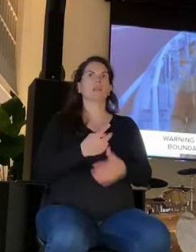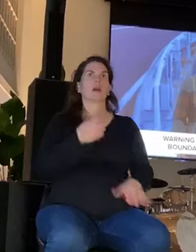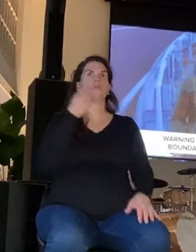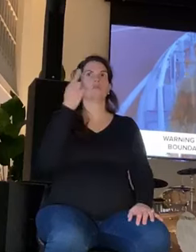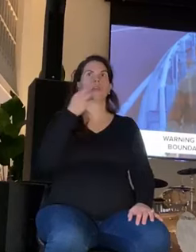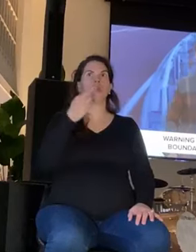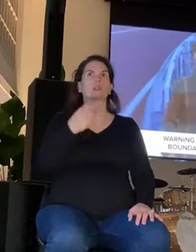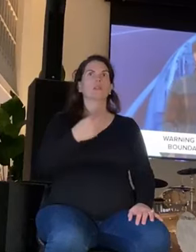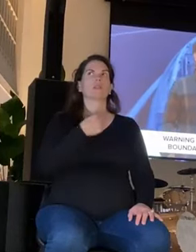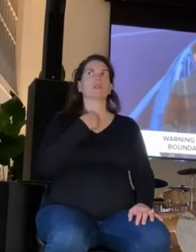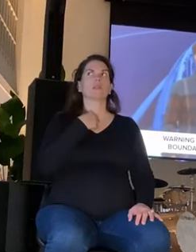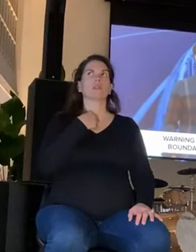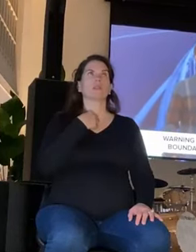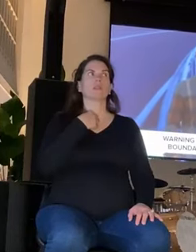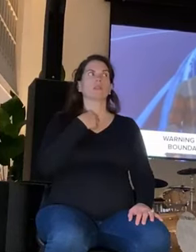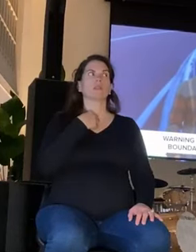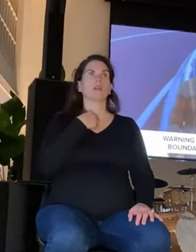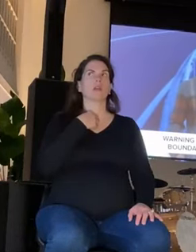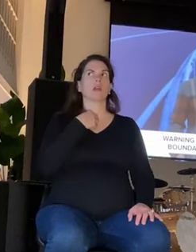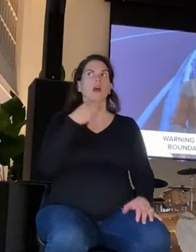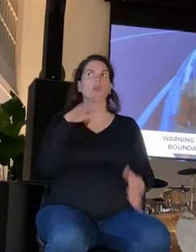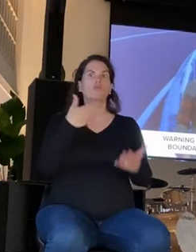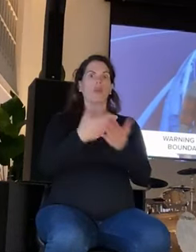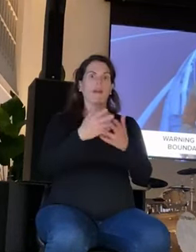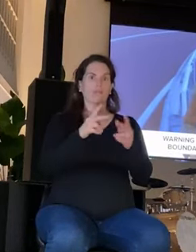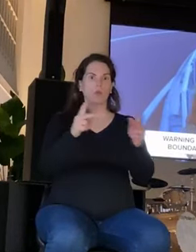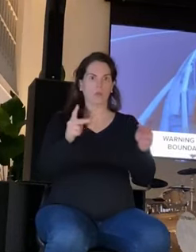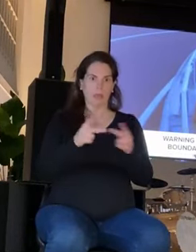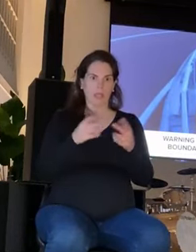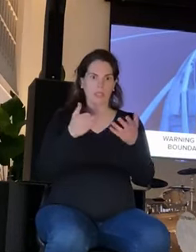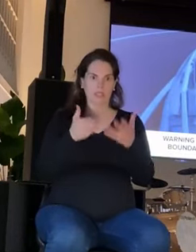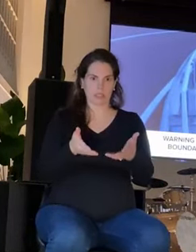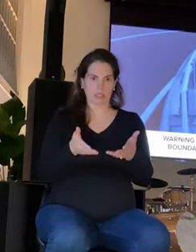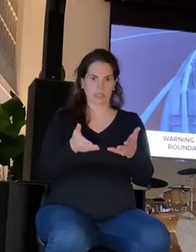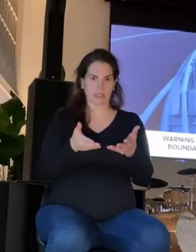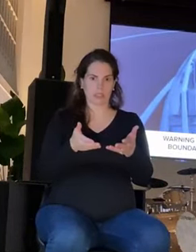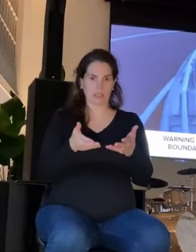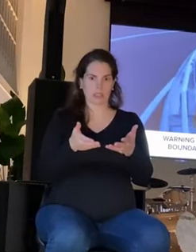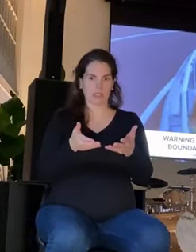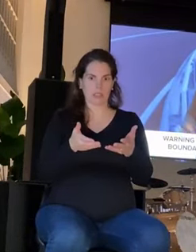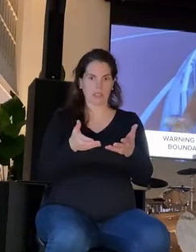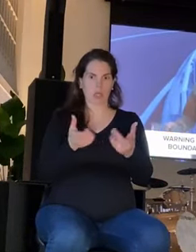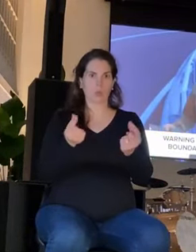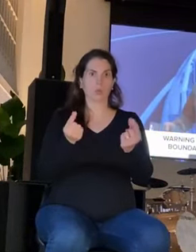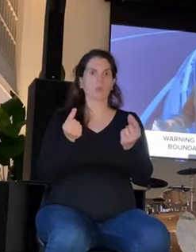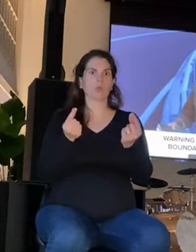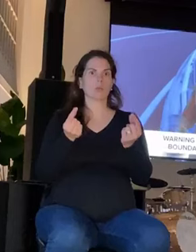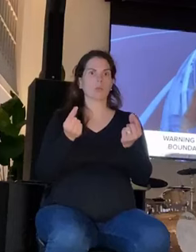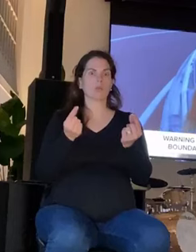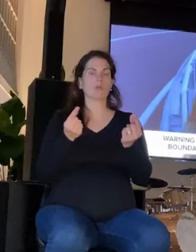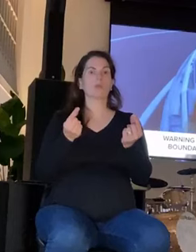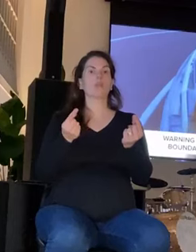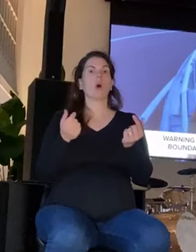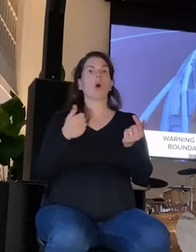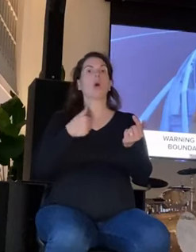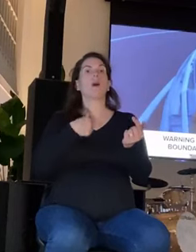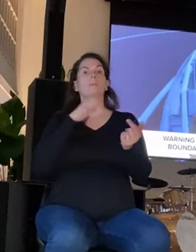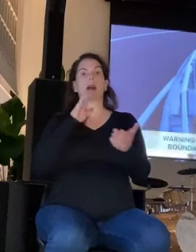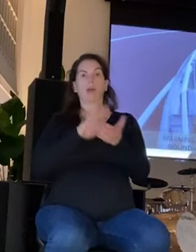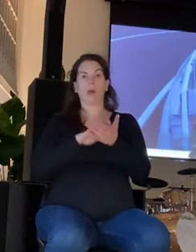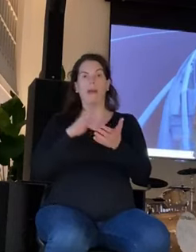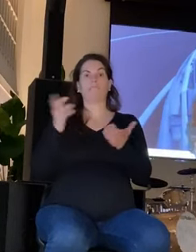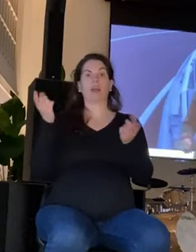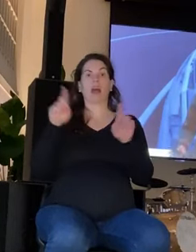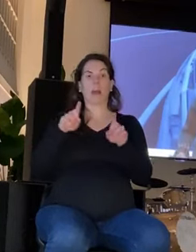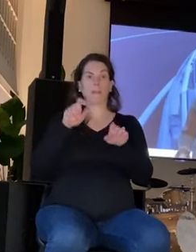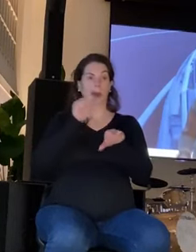Like when Julie and I were on the side of the mountain, and she was holding on for life for about an hour and a half until the mountain control could find us